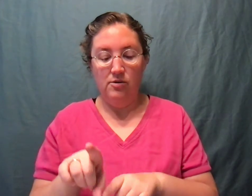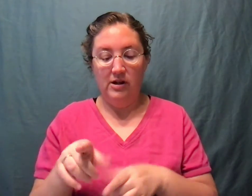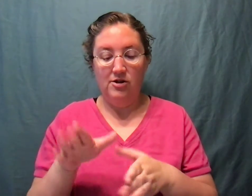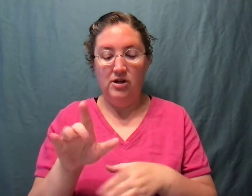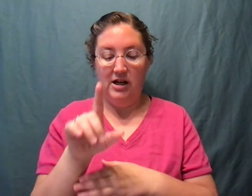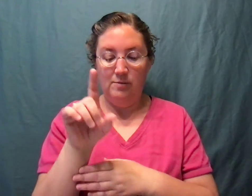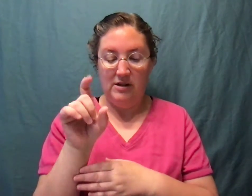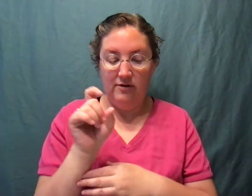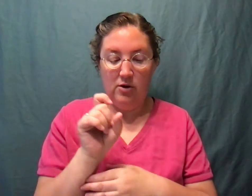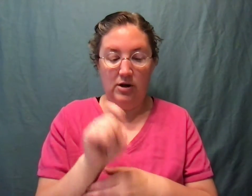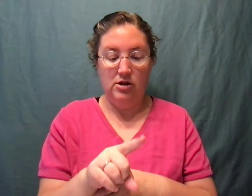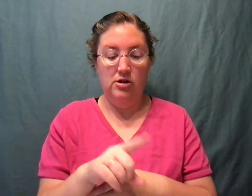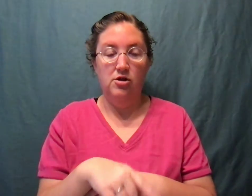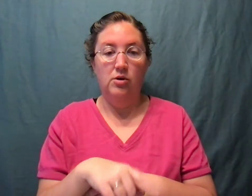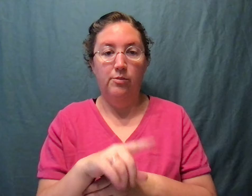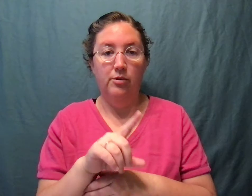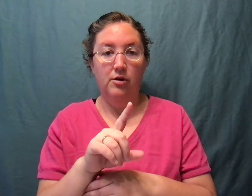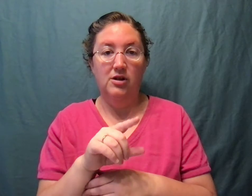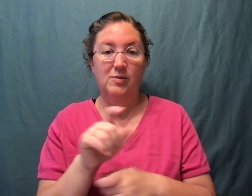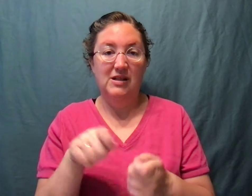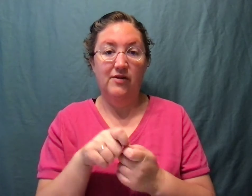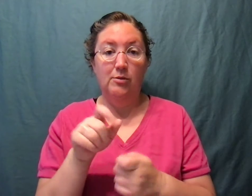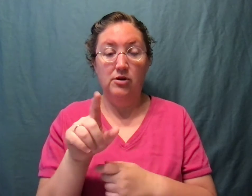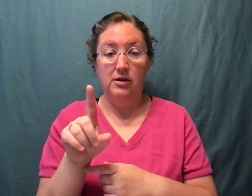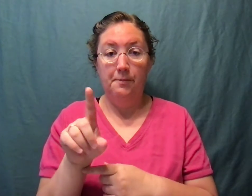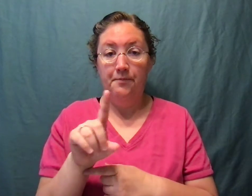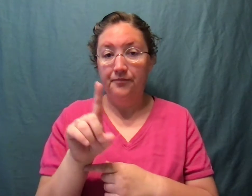allows you to ask specific questions to a specific person.